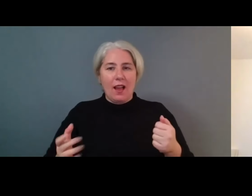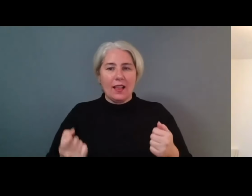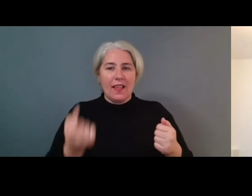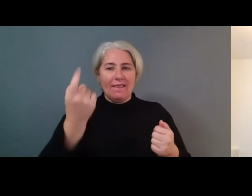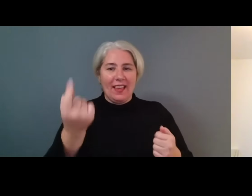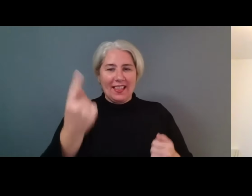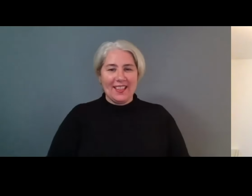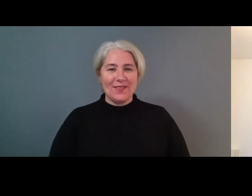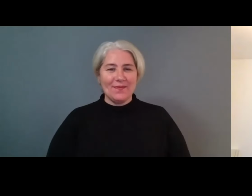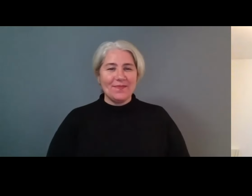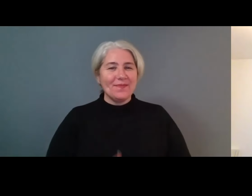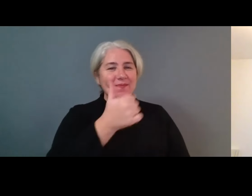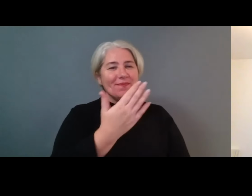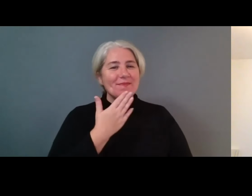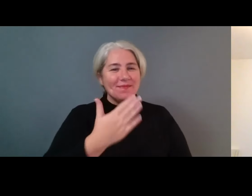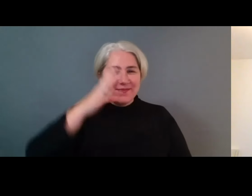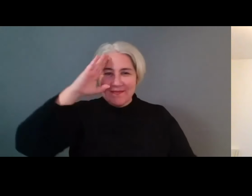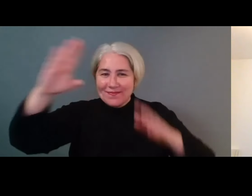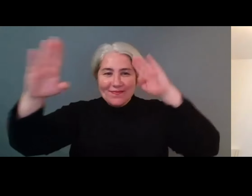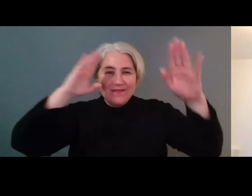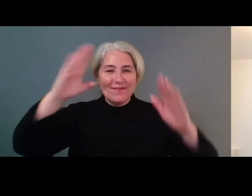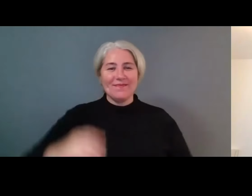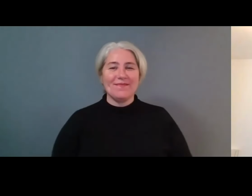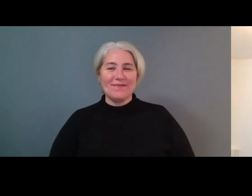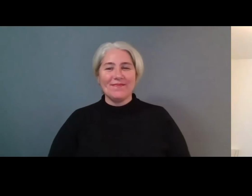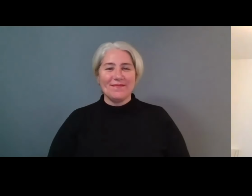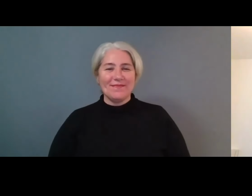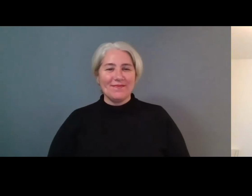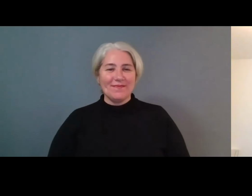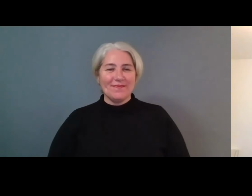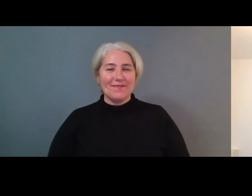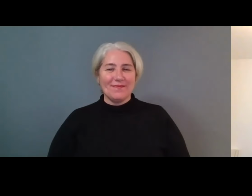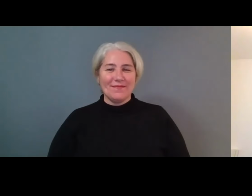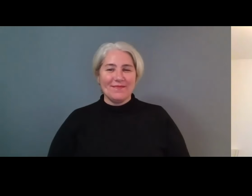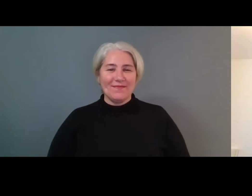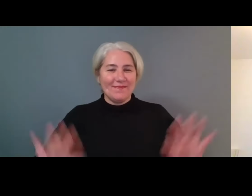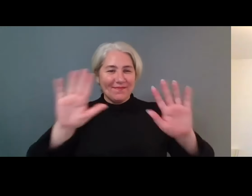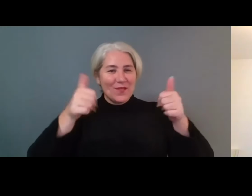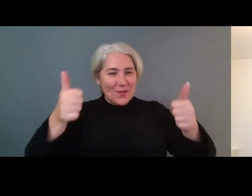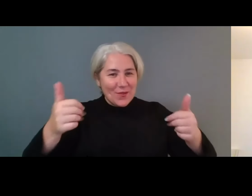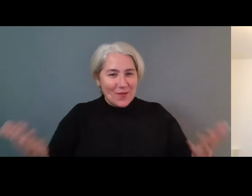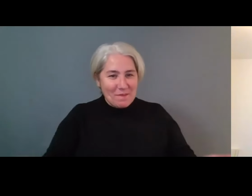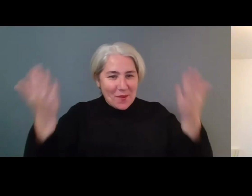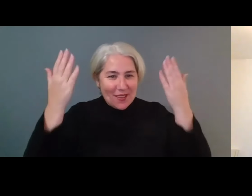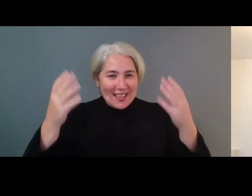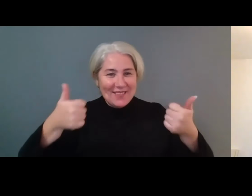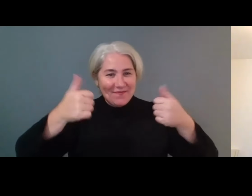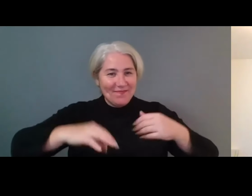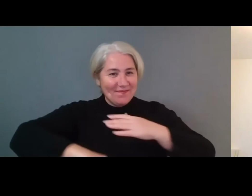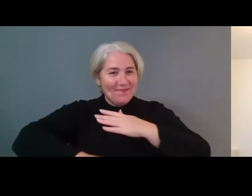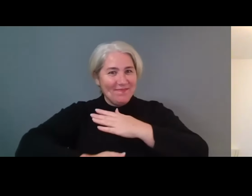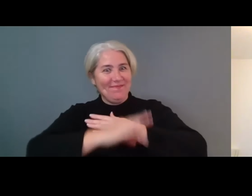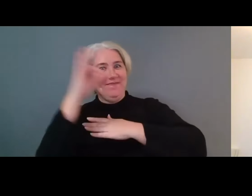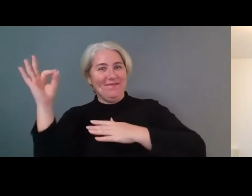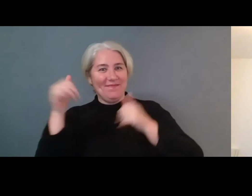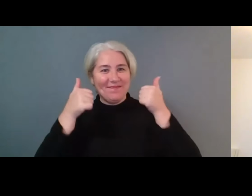much. Good morning, everyone. It's a great honor to be part of this panel, and I thank you for the